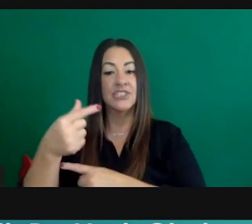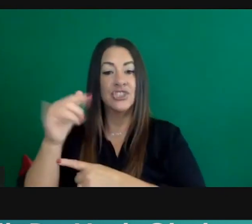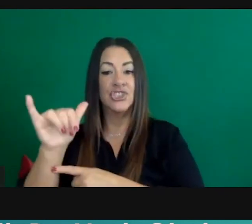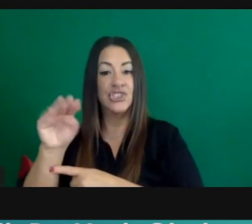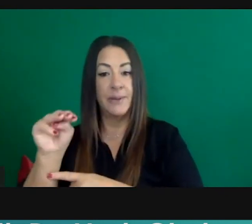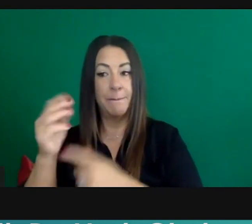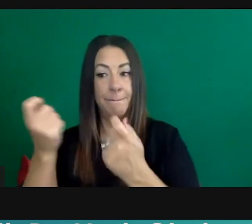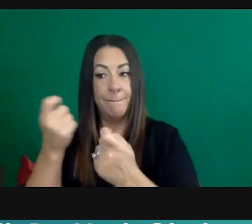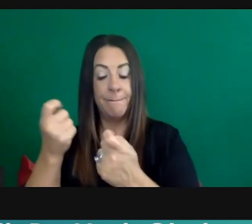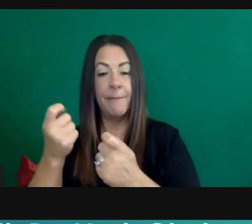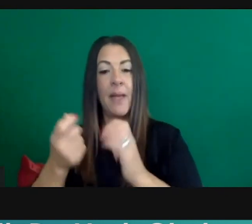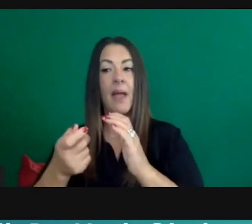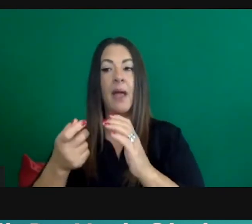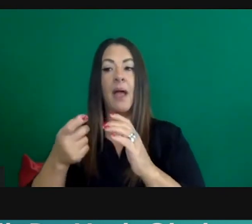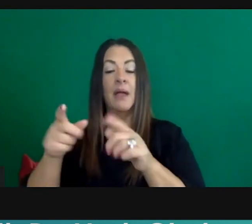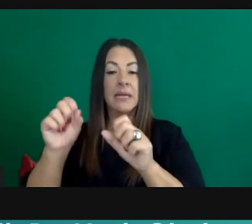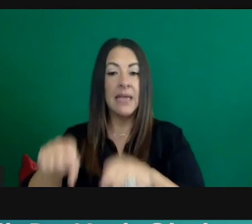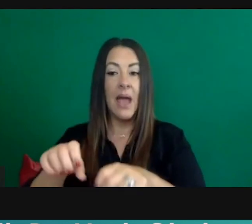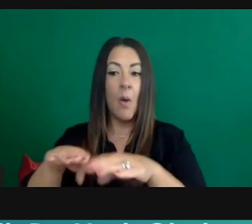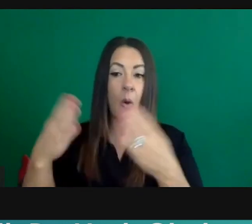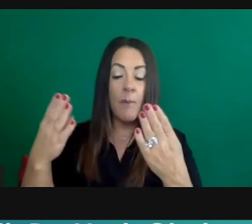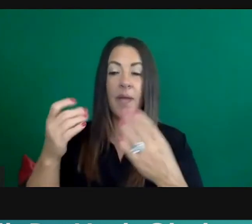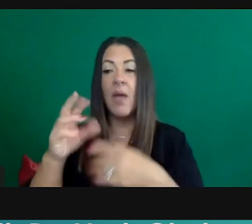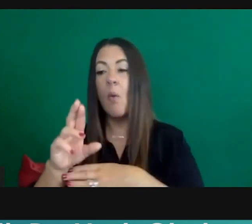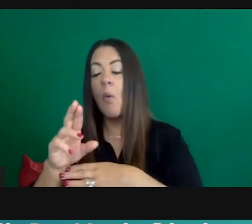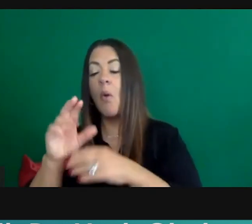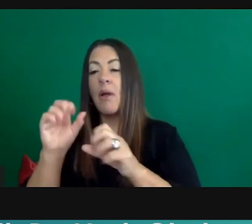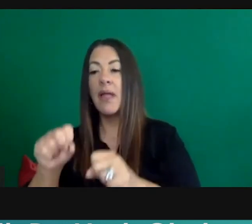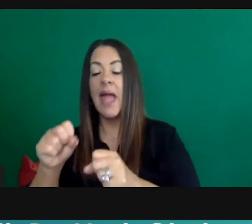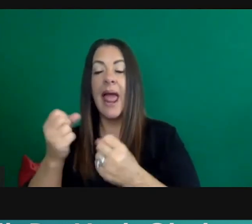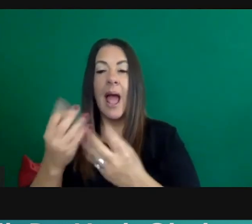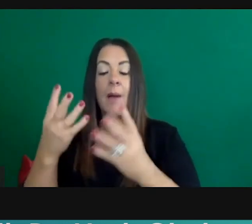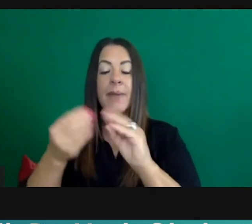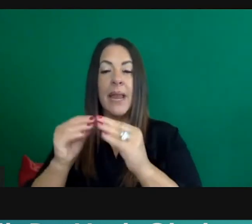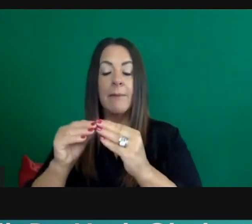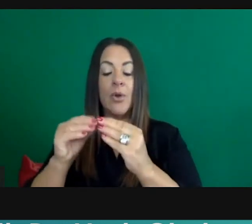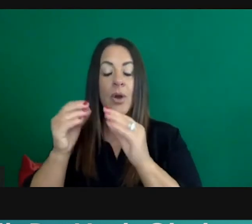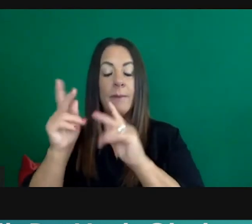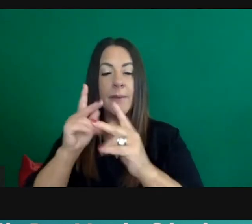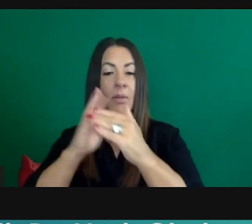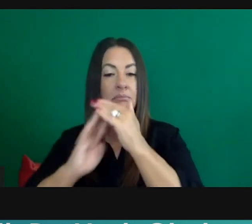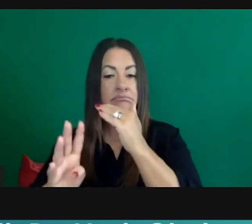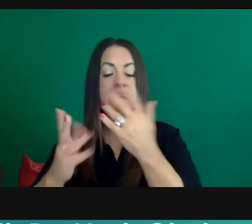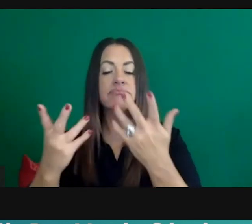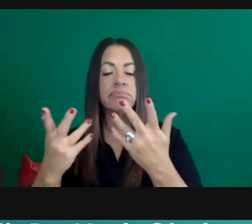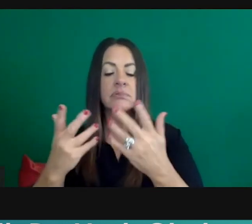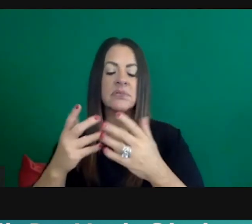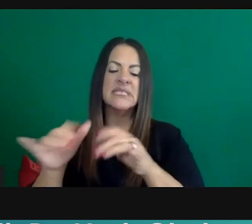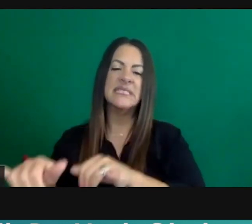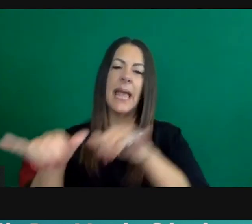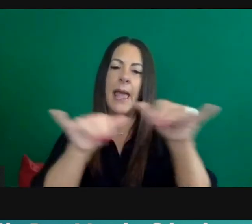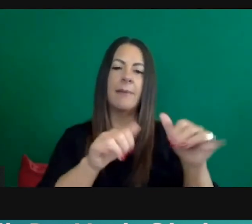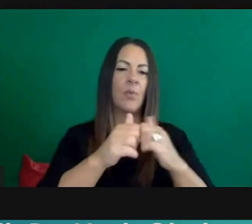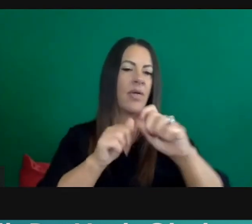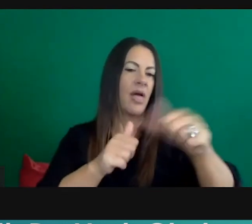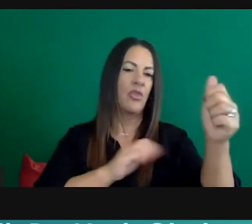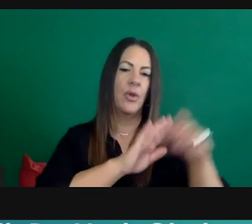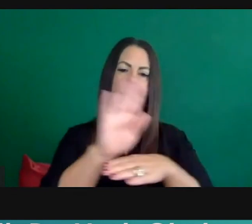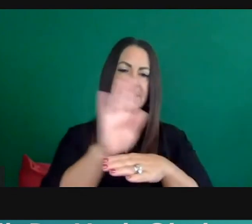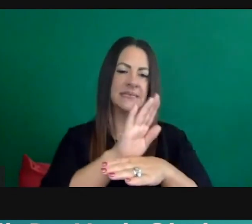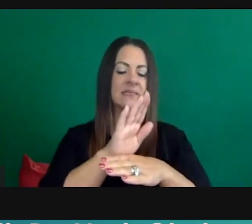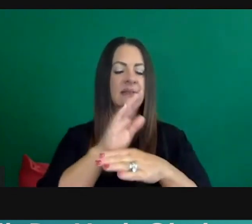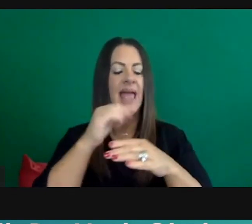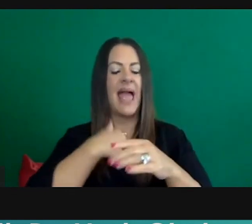for increased operations, but other sectors as well. Mike Duffy, ABC 10. Hi, Dr. Ghaly. It's